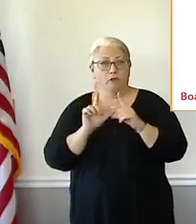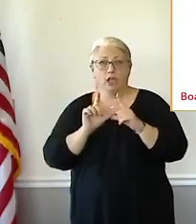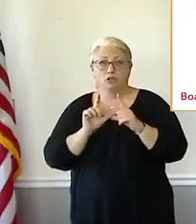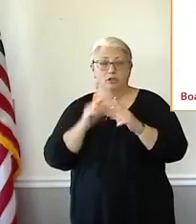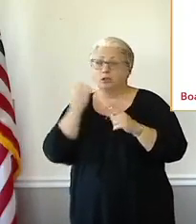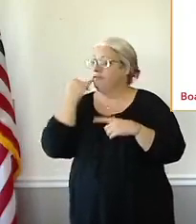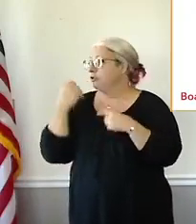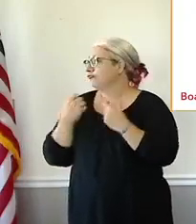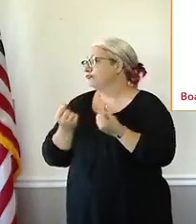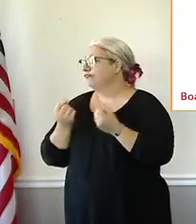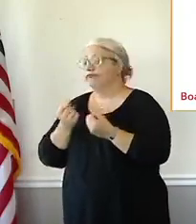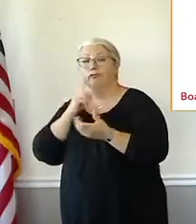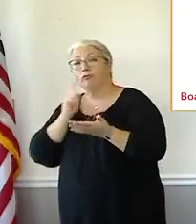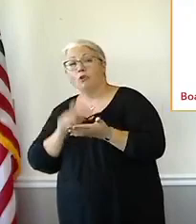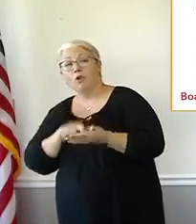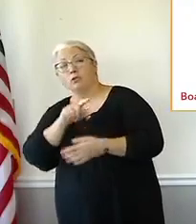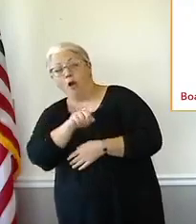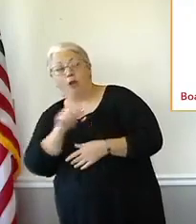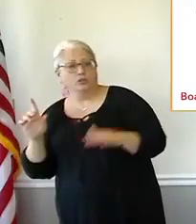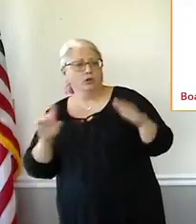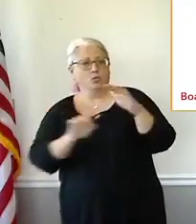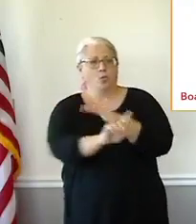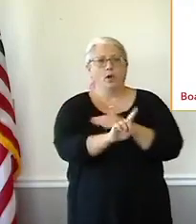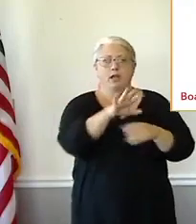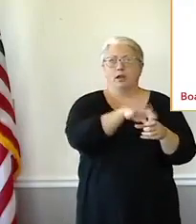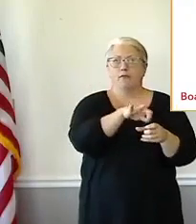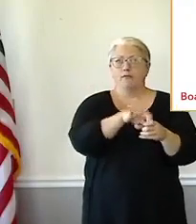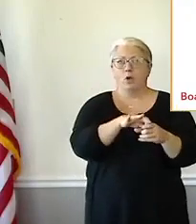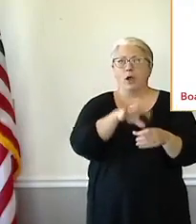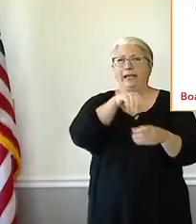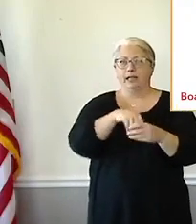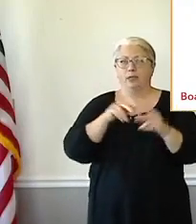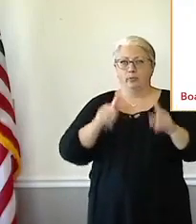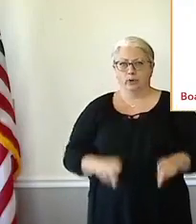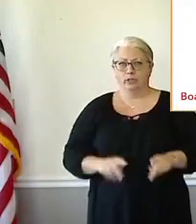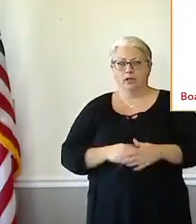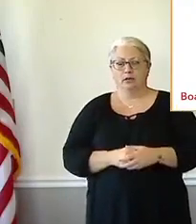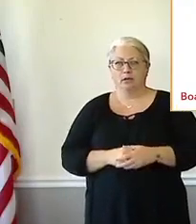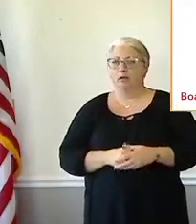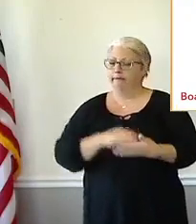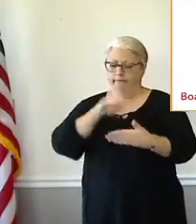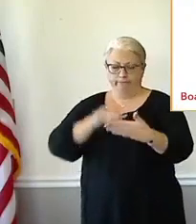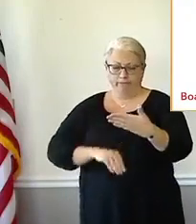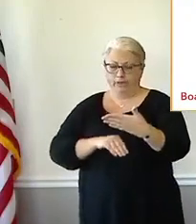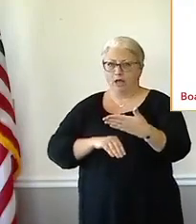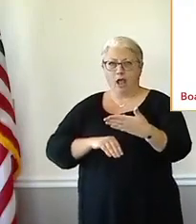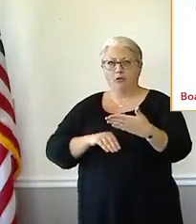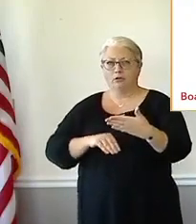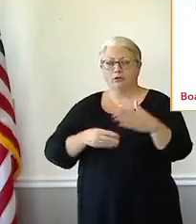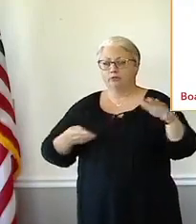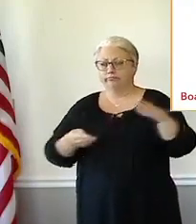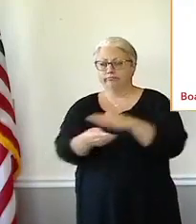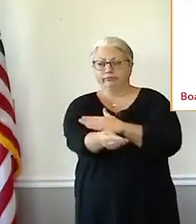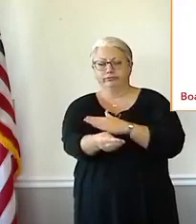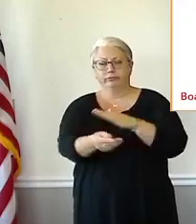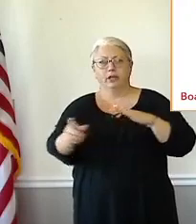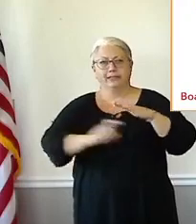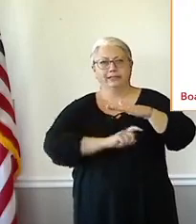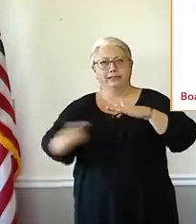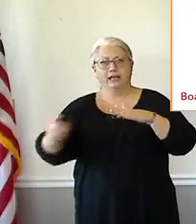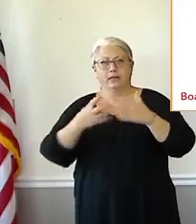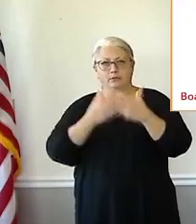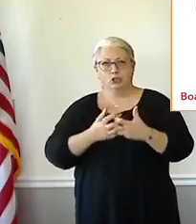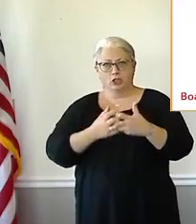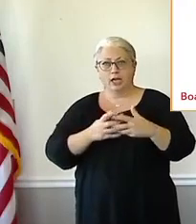you can go ahead and walk into one of those locations and vote in person. You'll fill out a ballot, you'll put it through the scan machine, and your ballot will have been